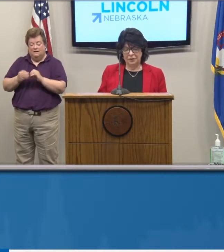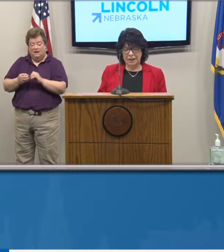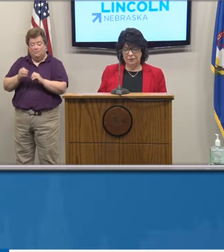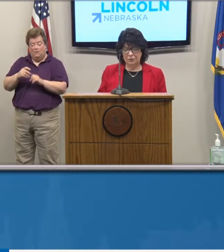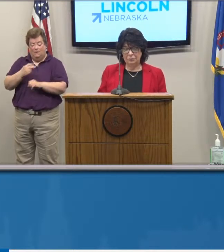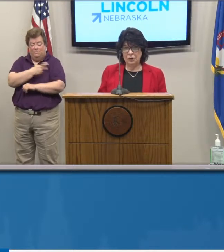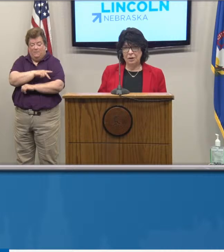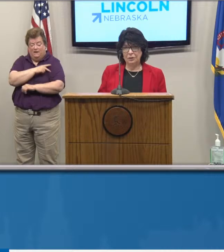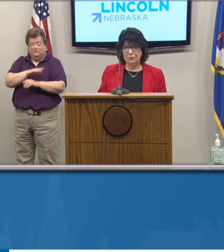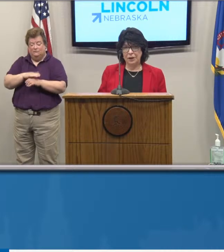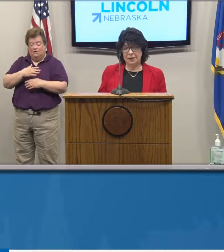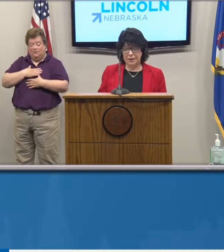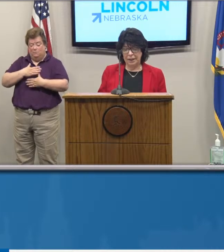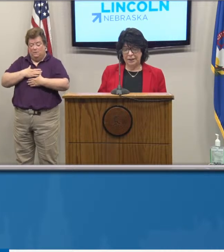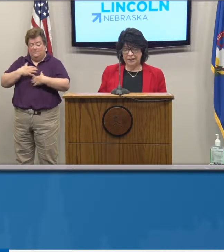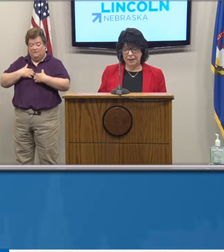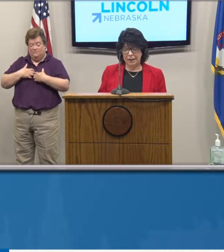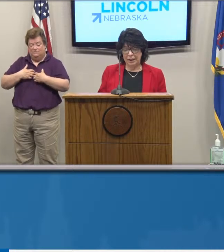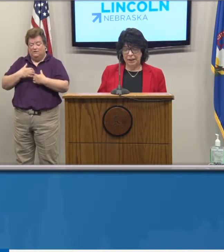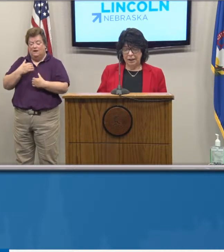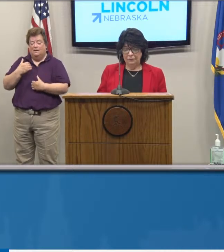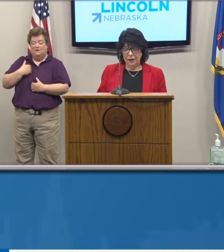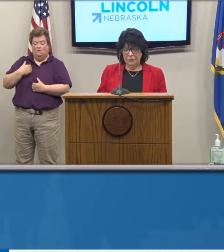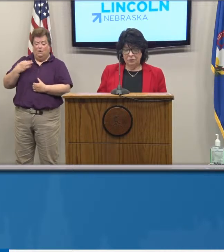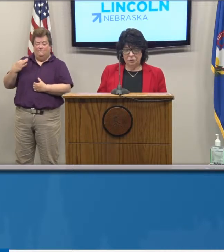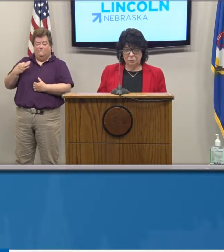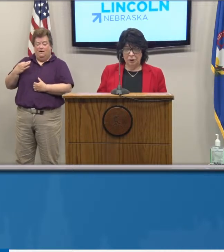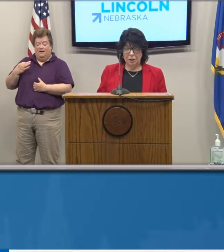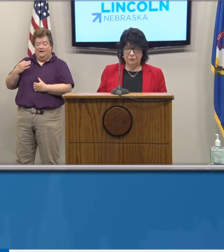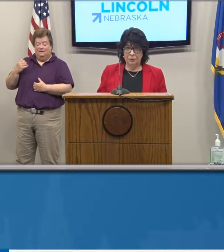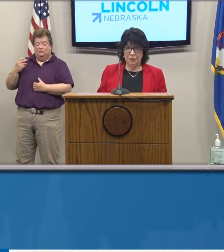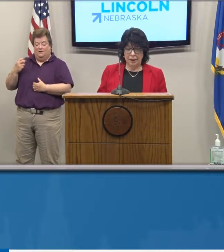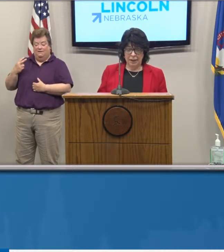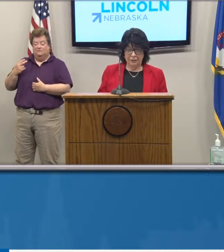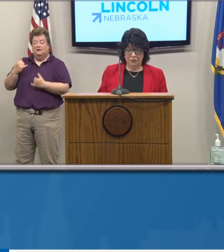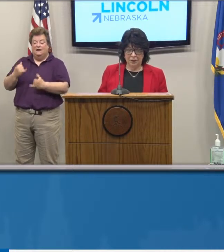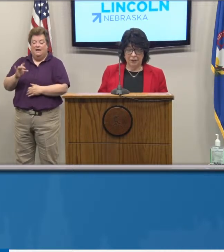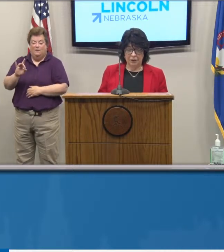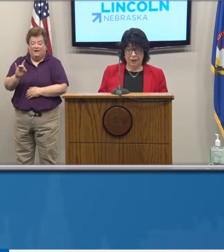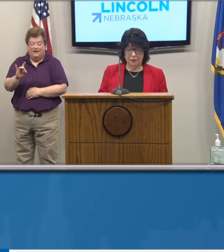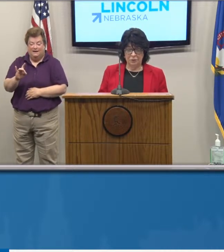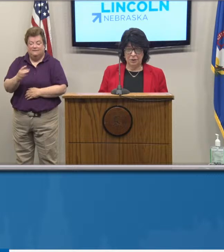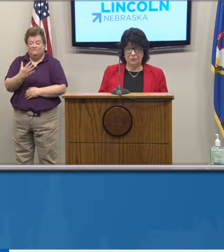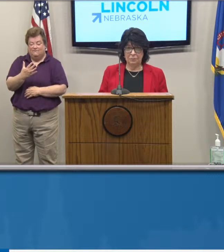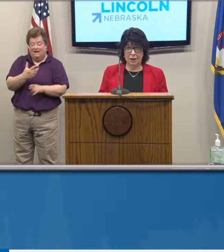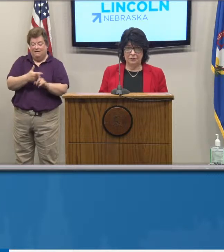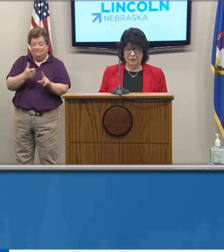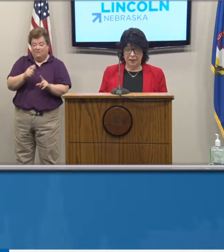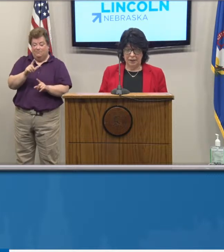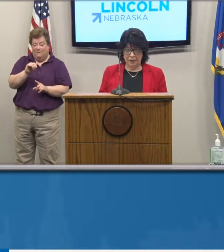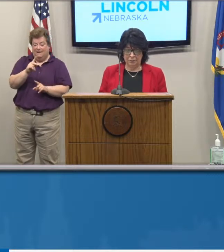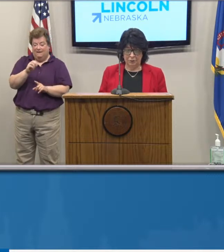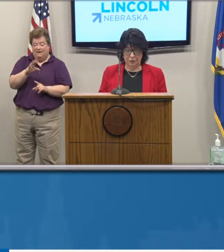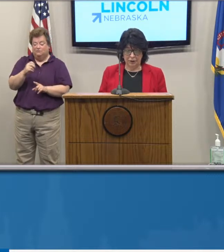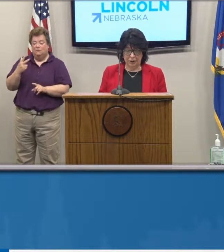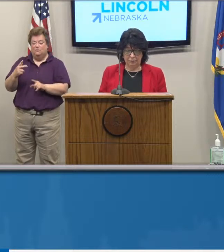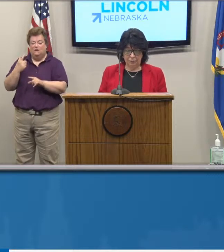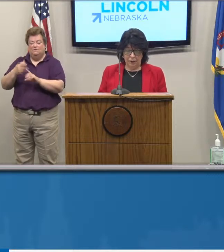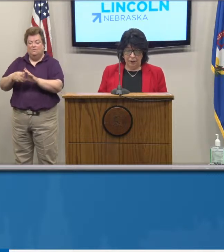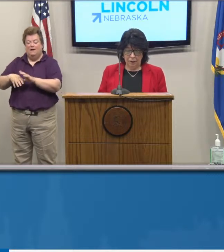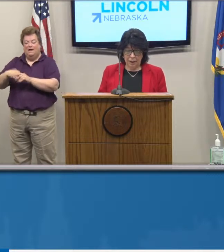34 COVID-19 patients hospitalized. 25 are from Lancaster County, and 9 are from outside the